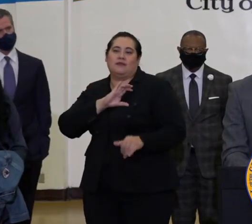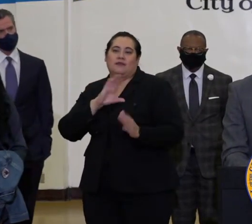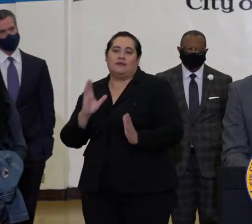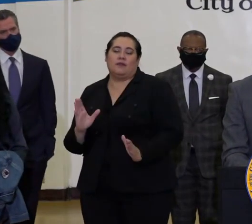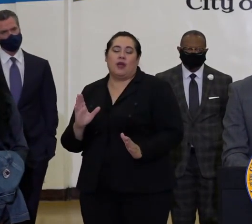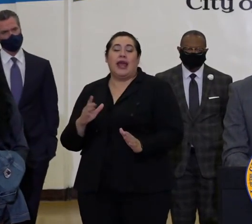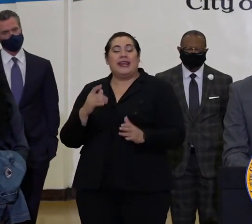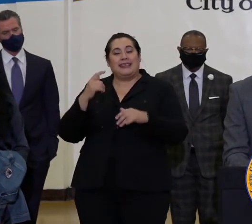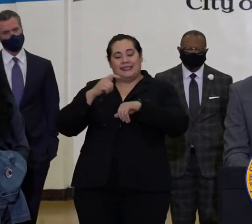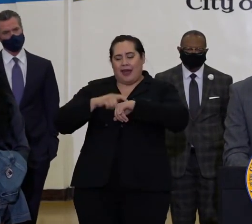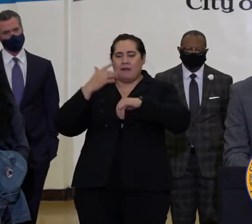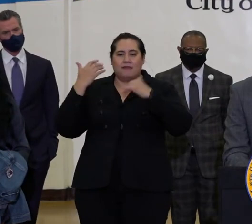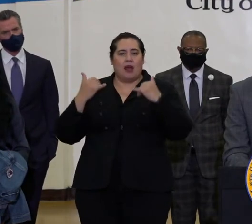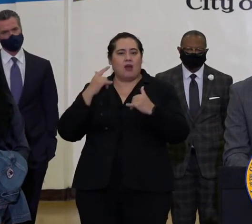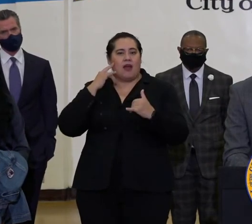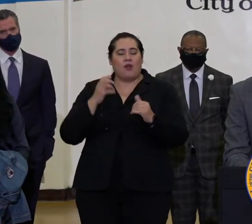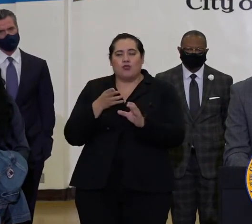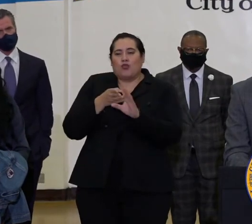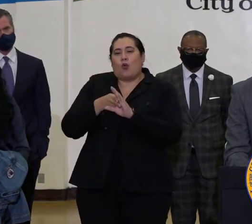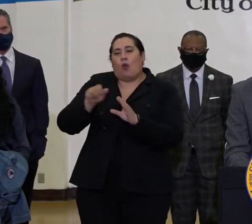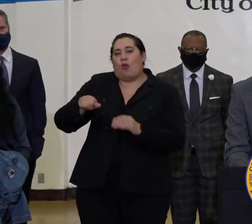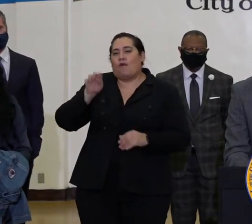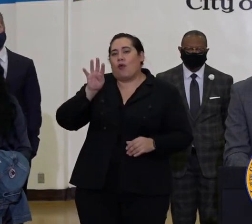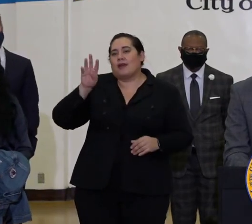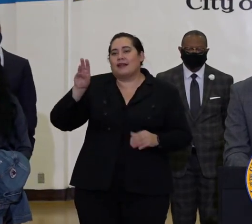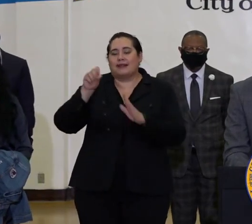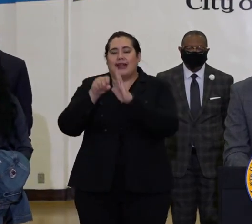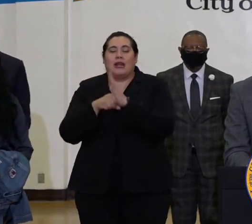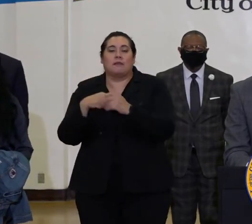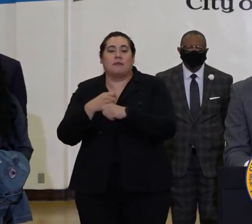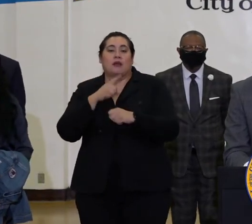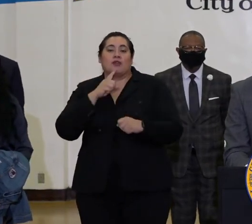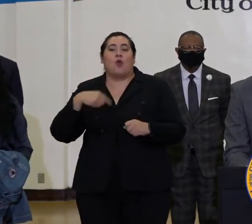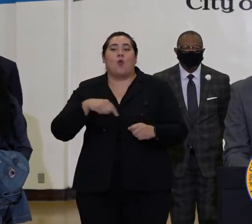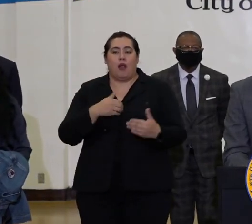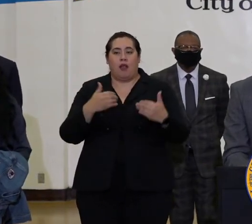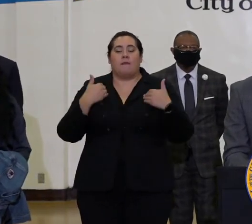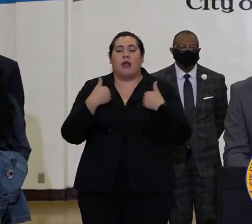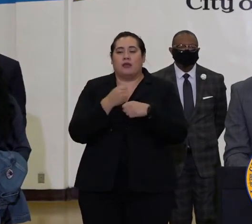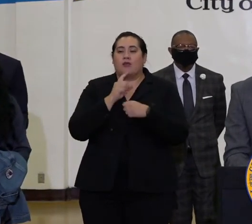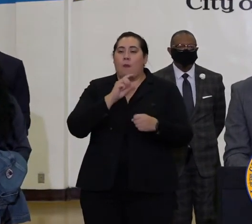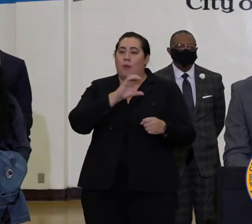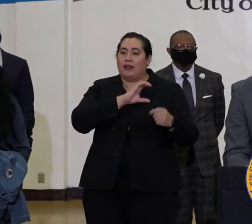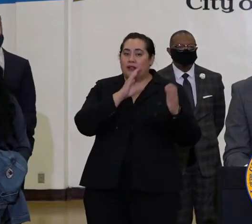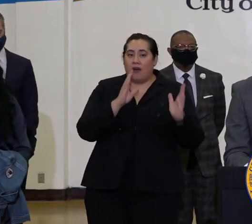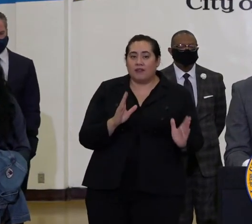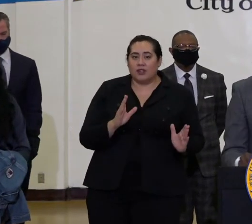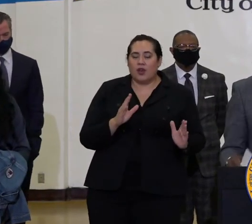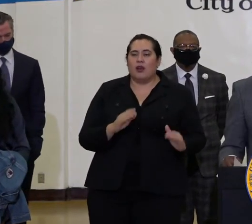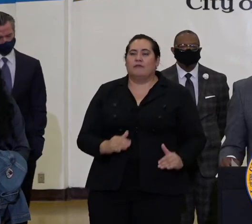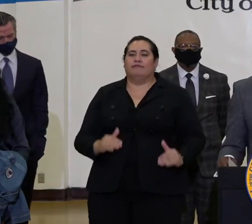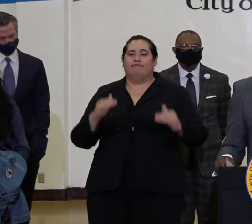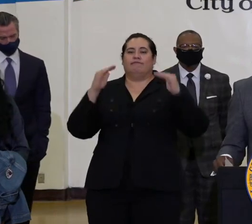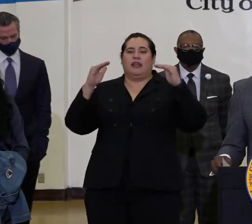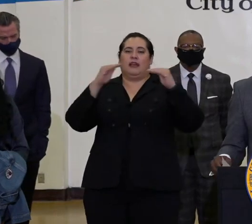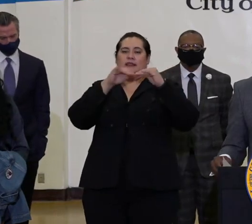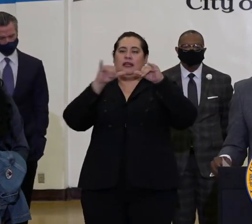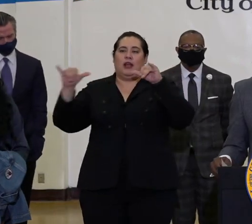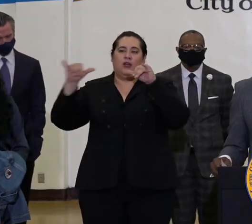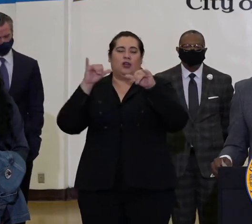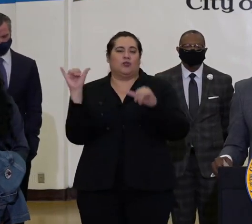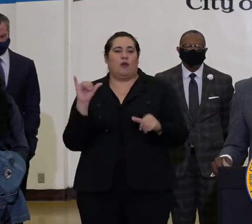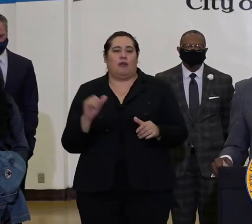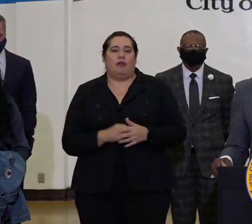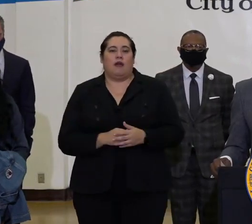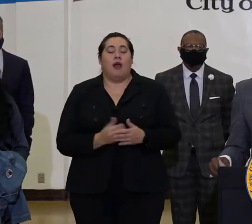that California joins the other 46 states to ensure that we hold police officers to the same high standards as